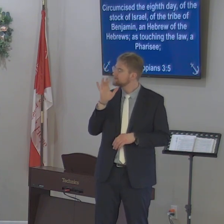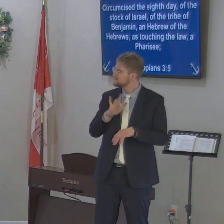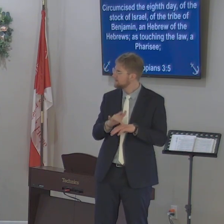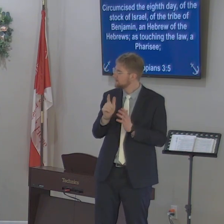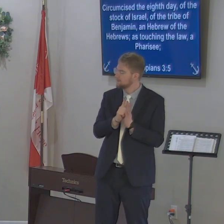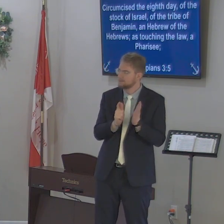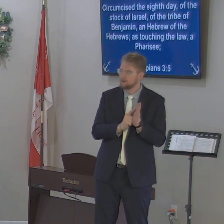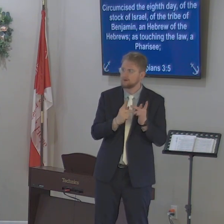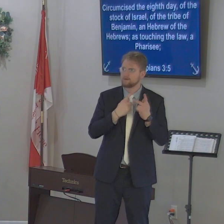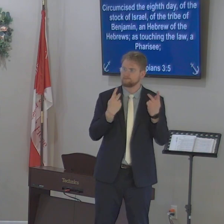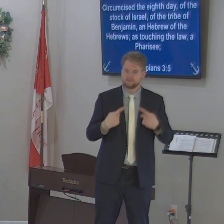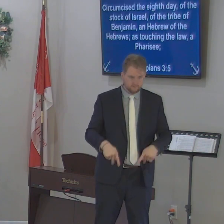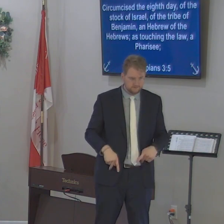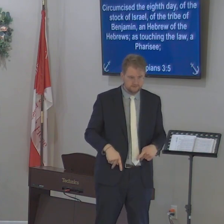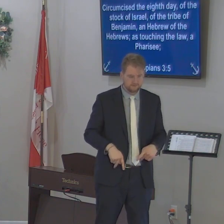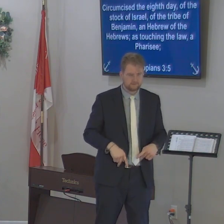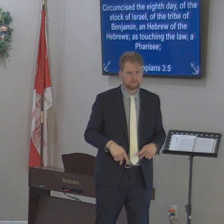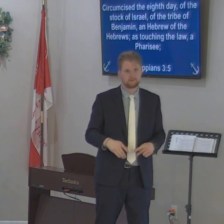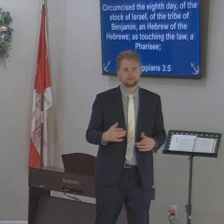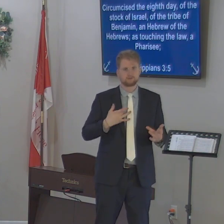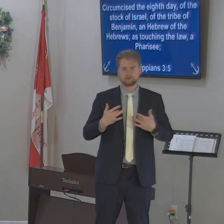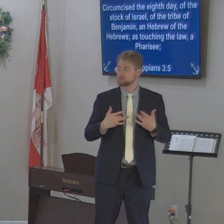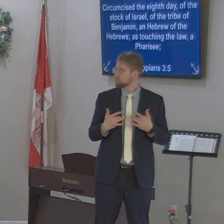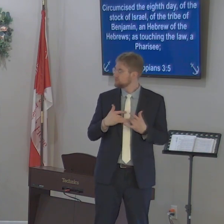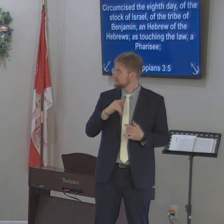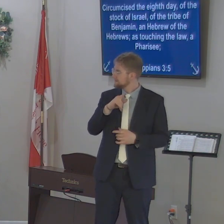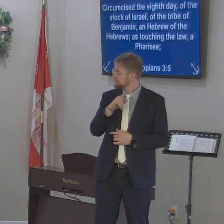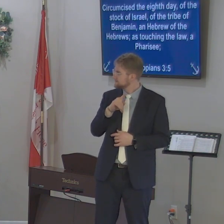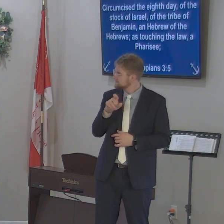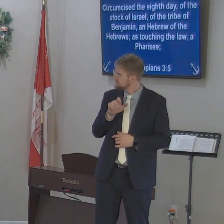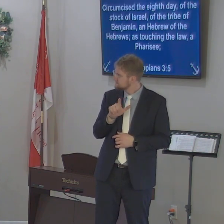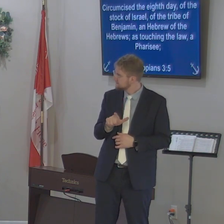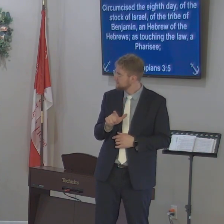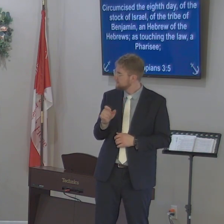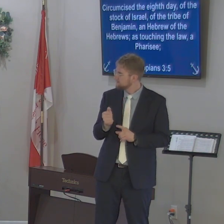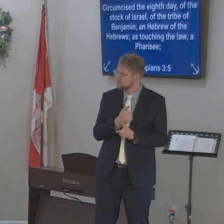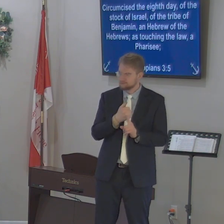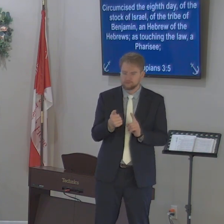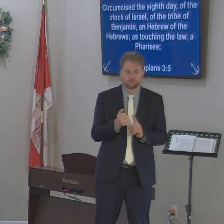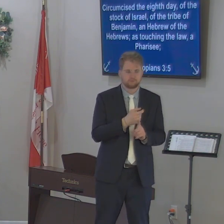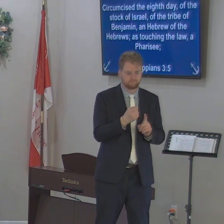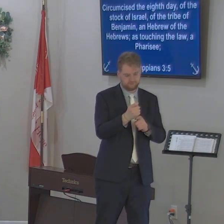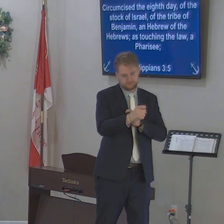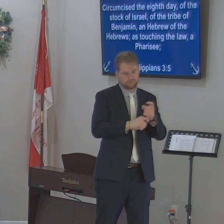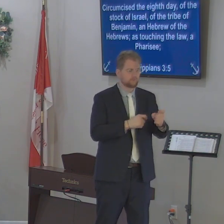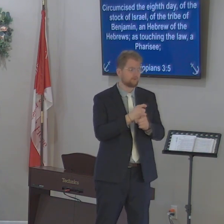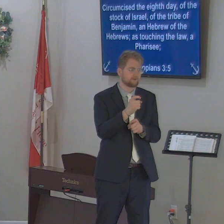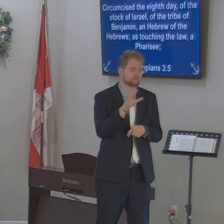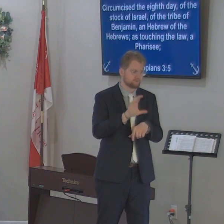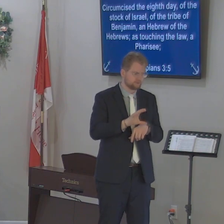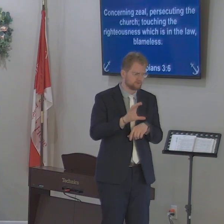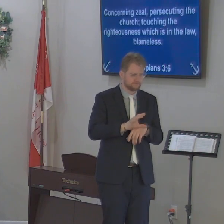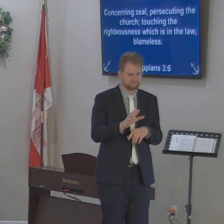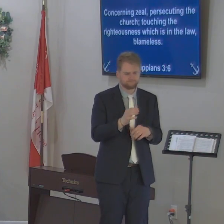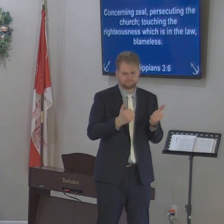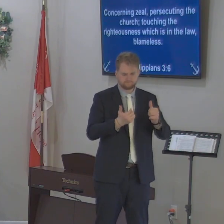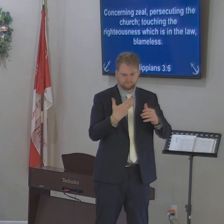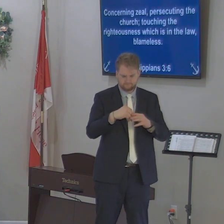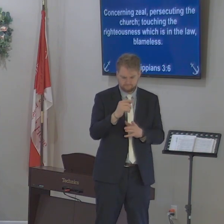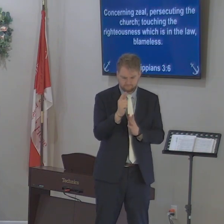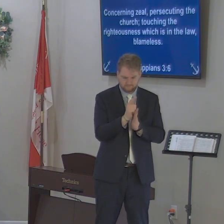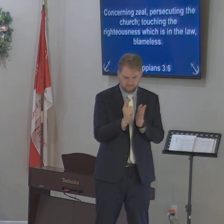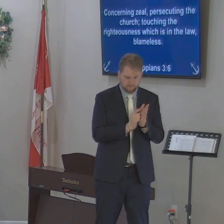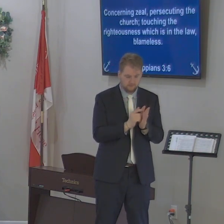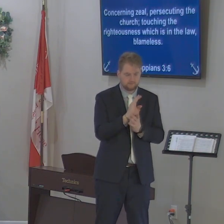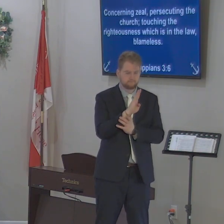Pharisee. Concerning zeal, persecuting the church, touching the righteousness which is in the law." What's that next word?